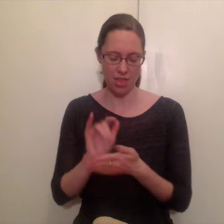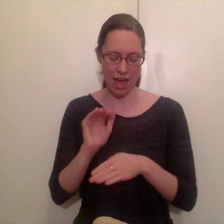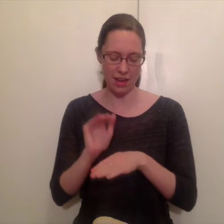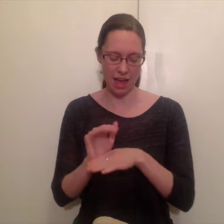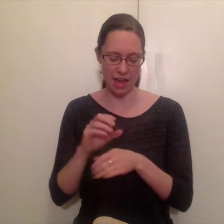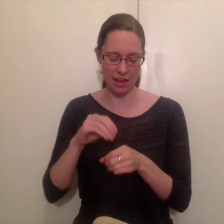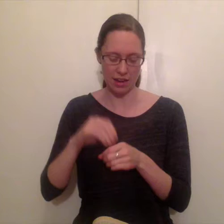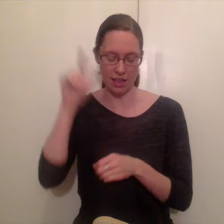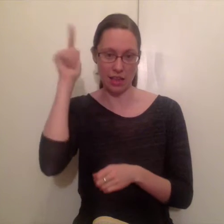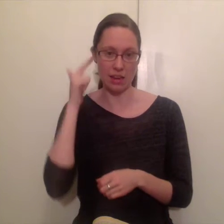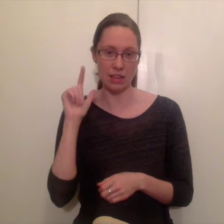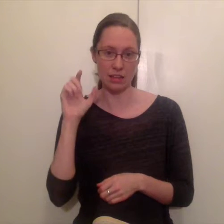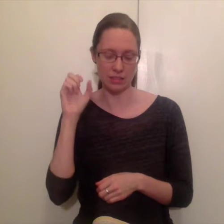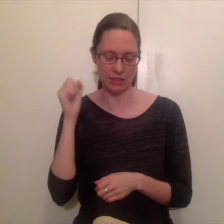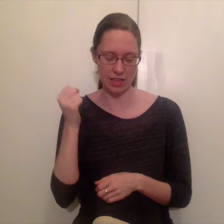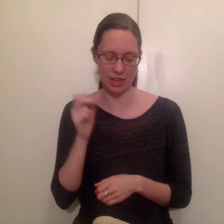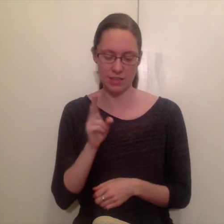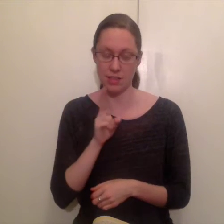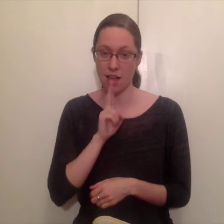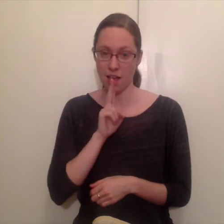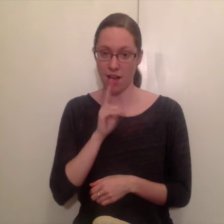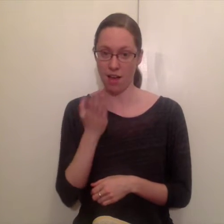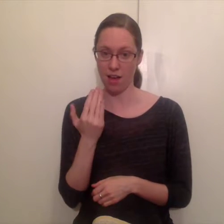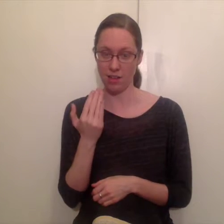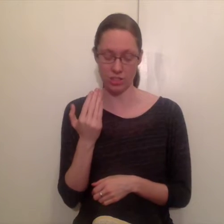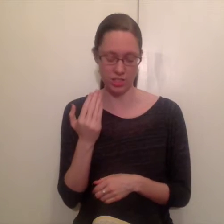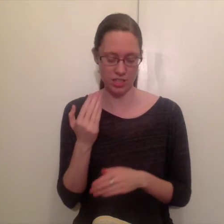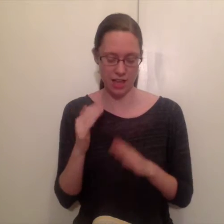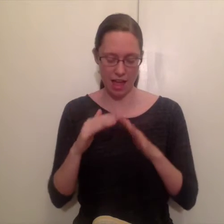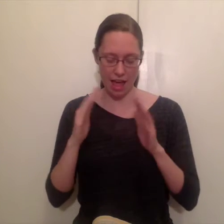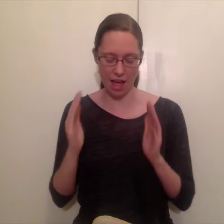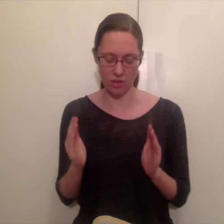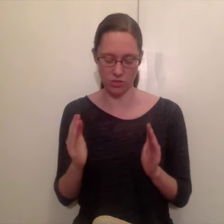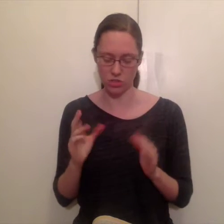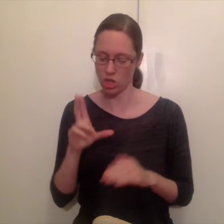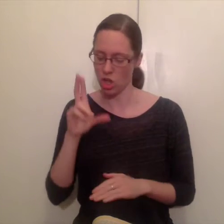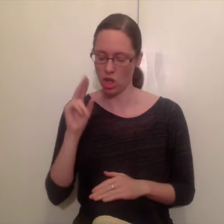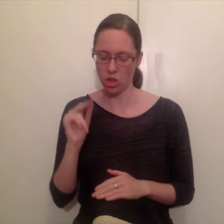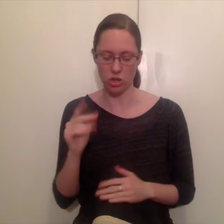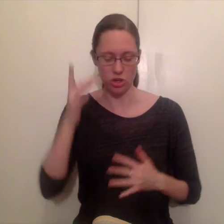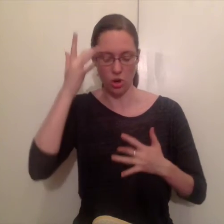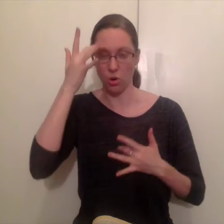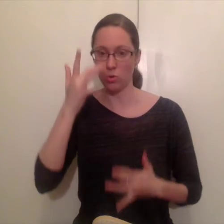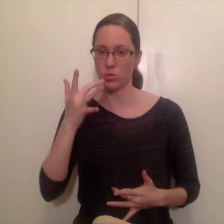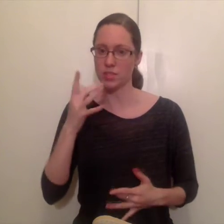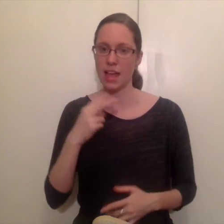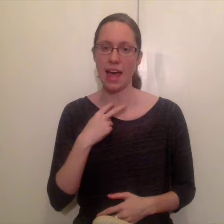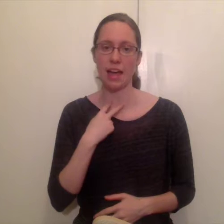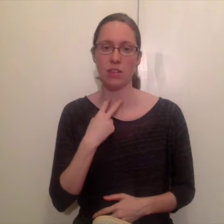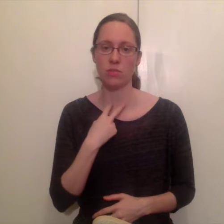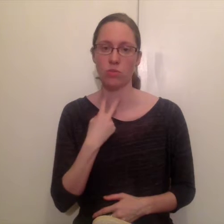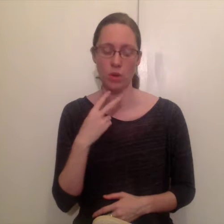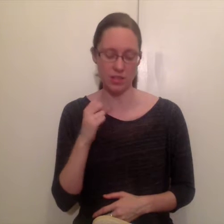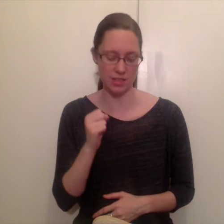That night in Leah's hushed house, no sad